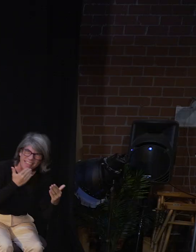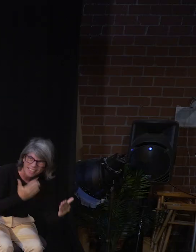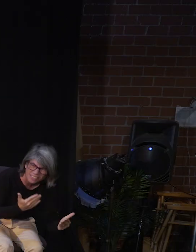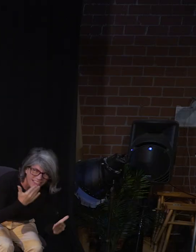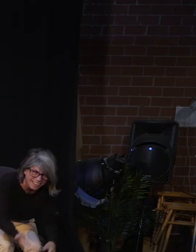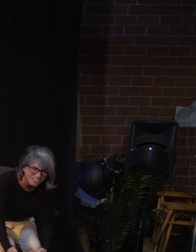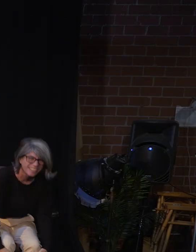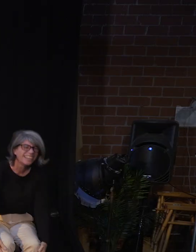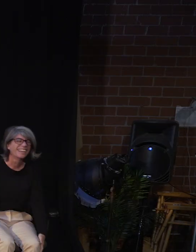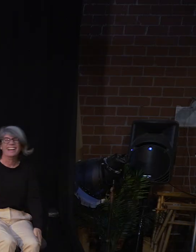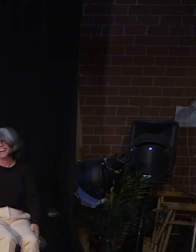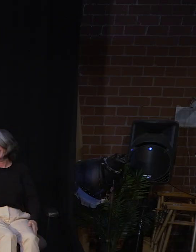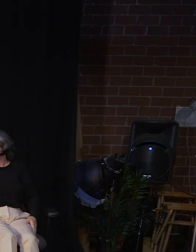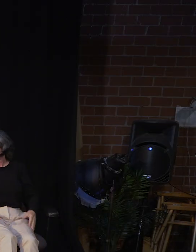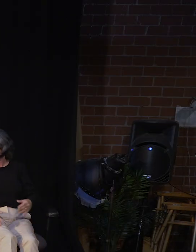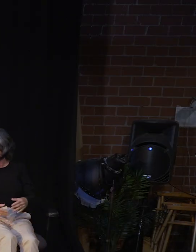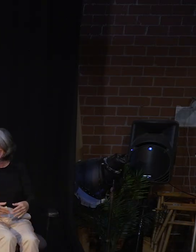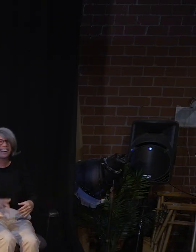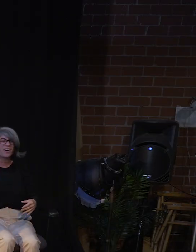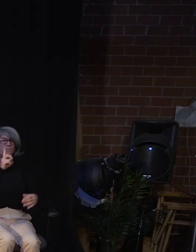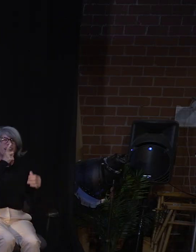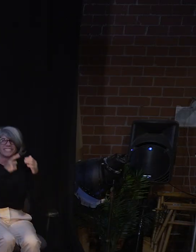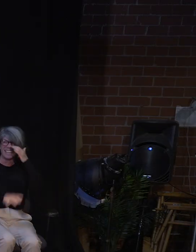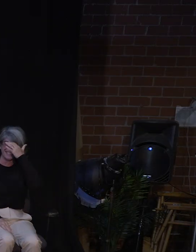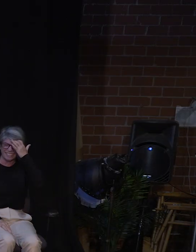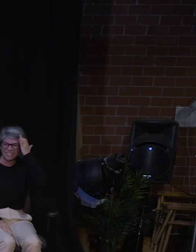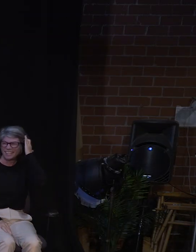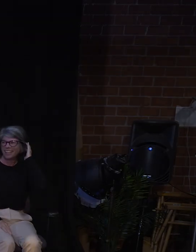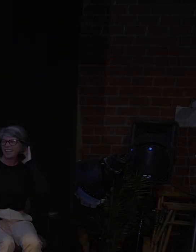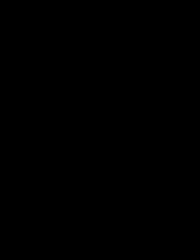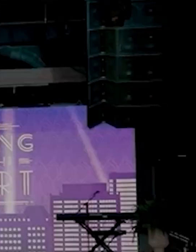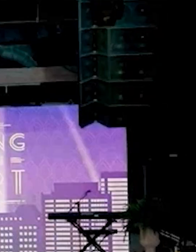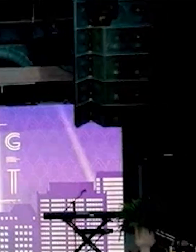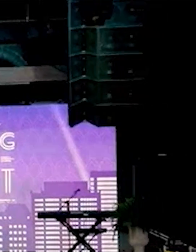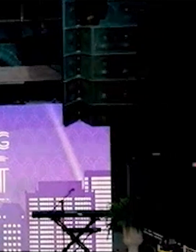Thank you. Where's And lunch? thank you.